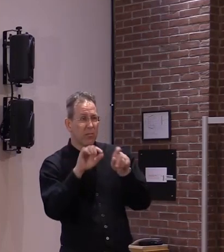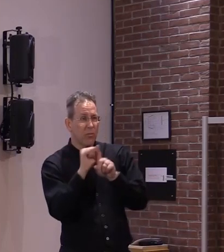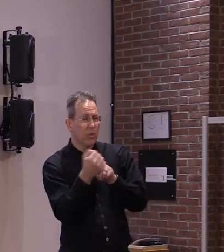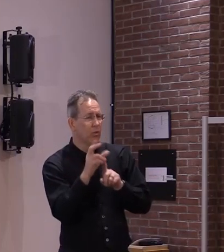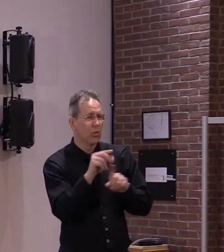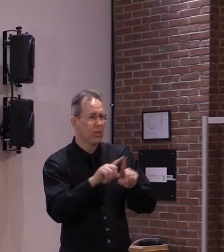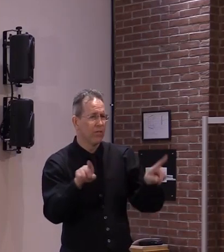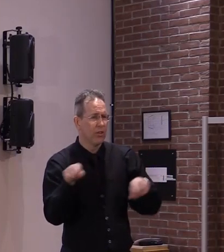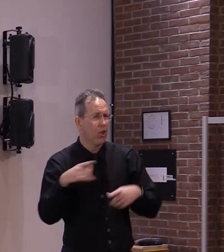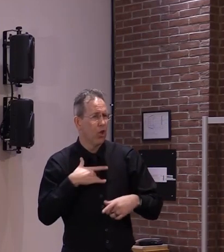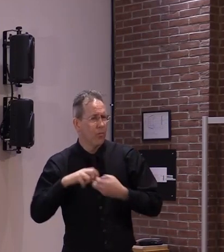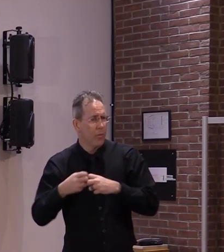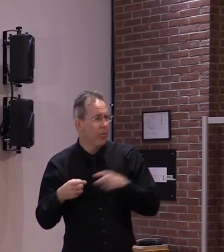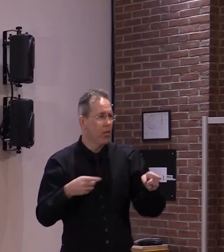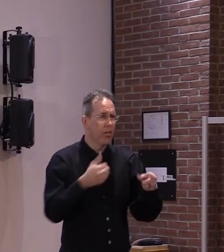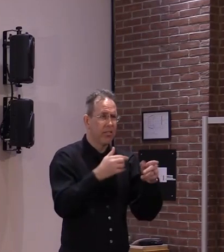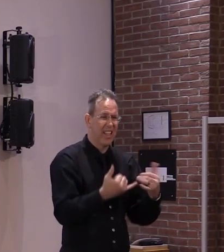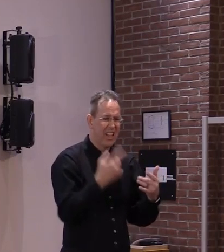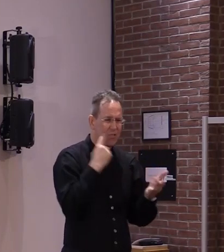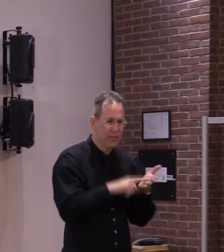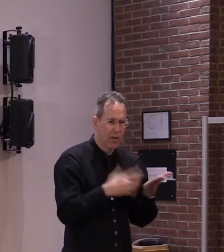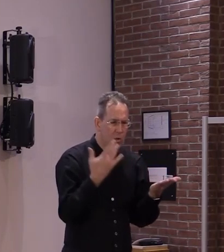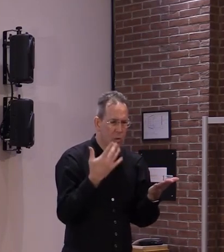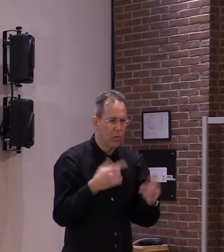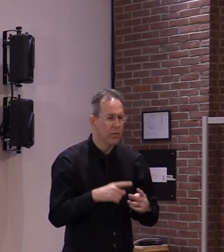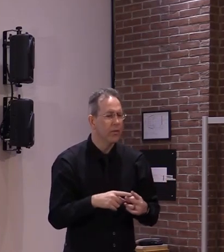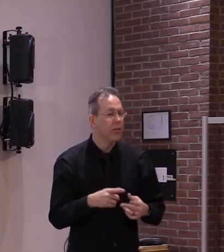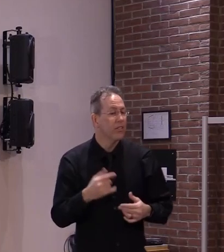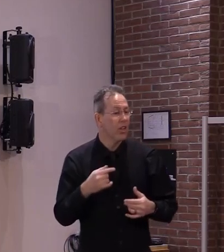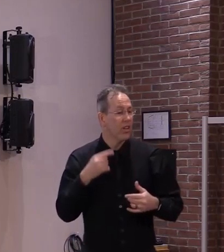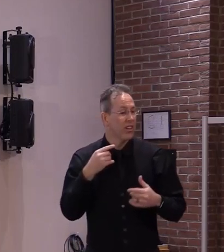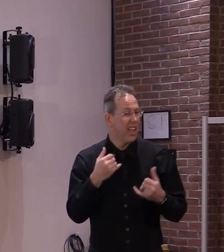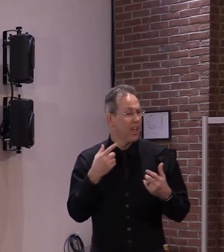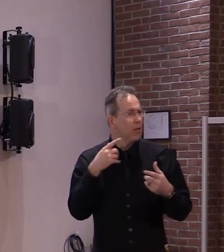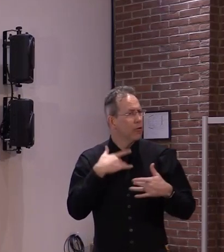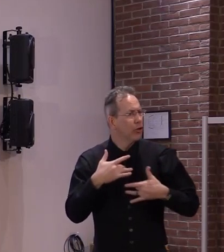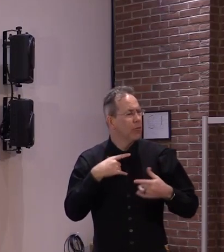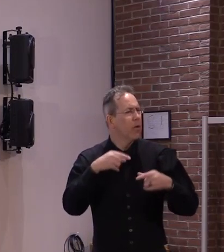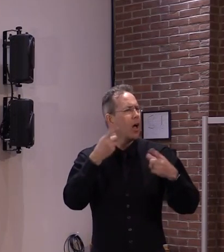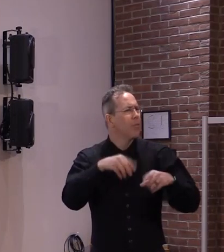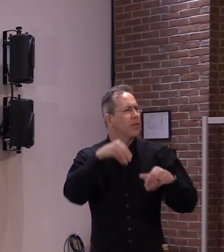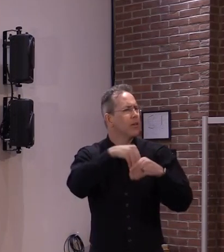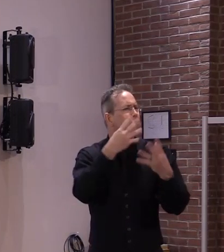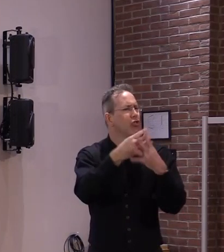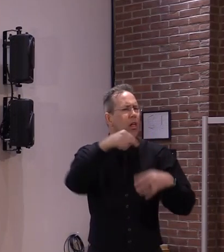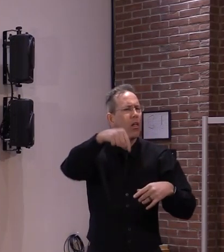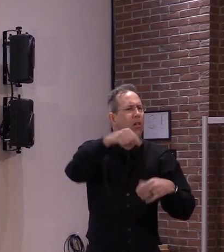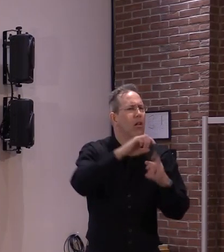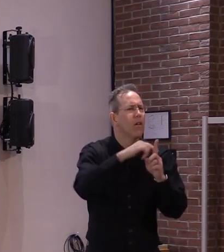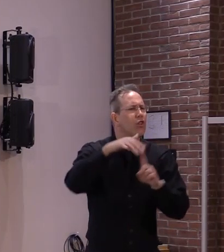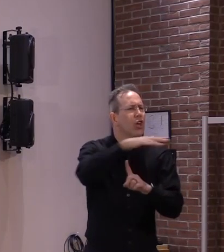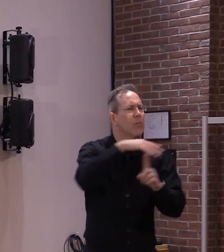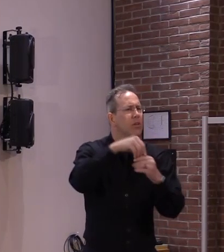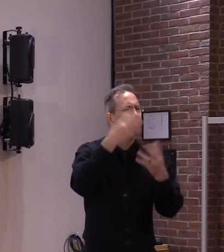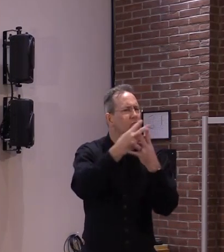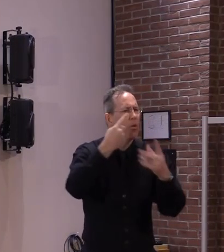see the internal investigation on this, plus we have several external investigations that have to happen on